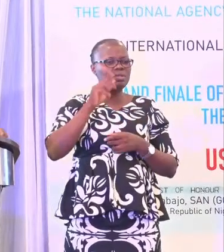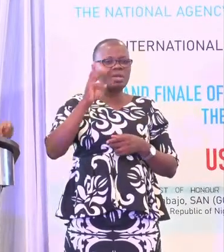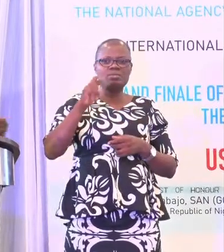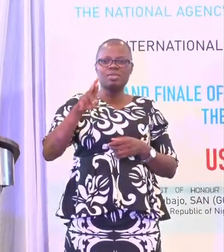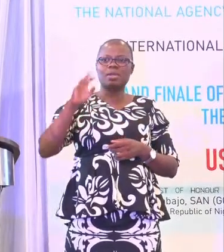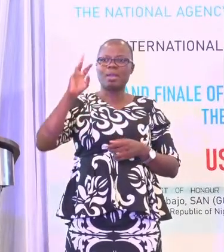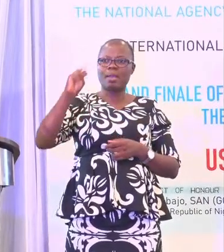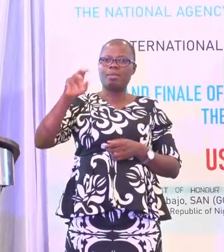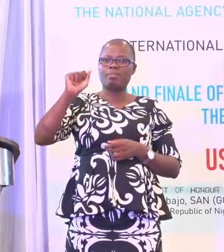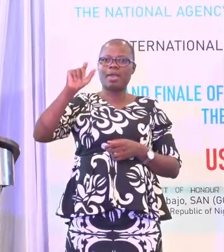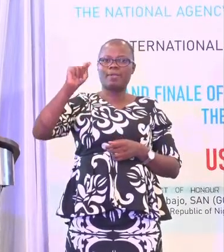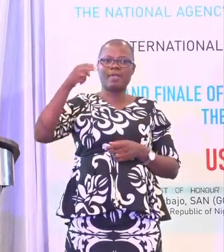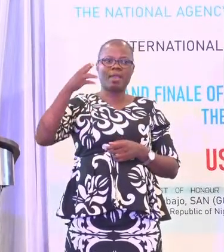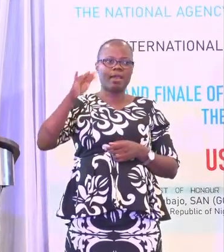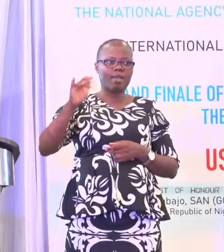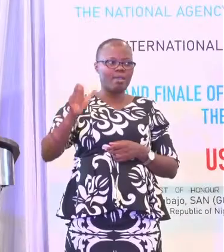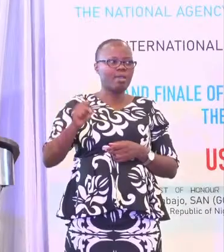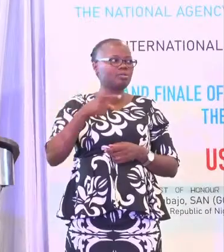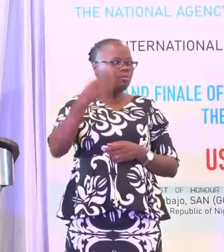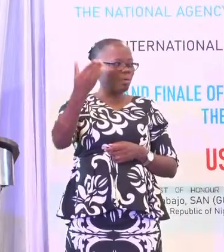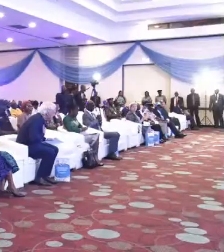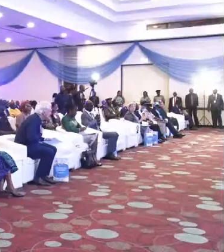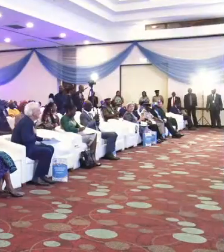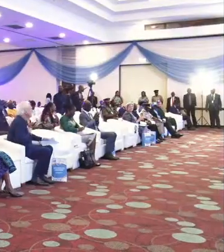Shumali. You're welcome.